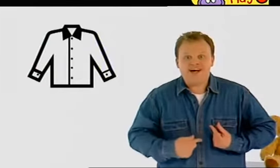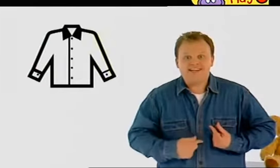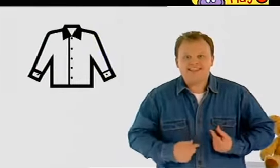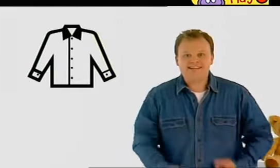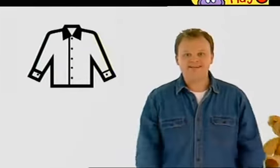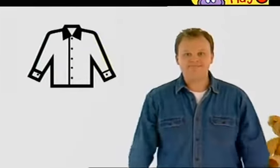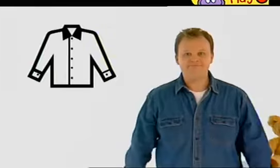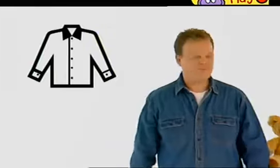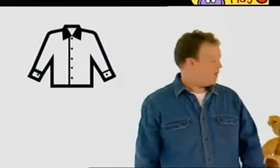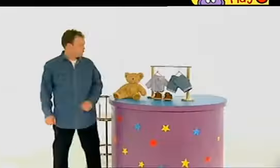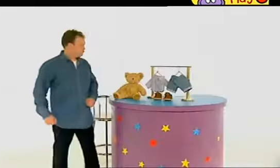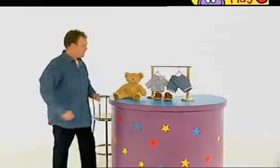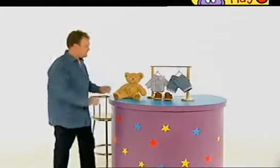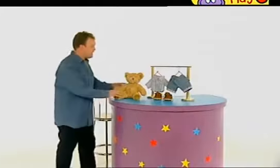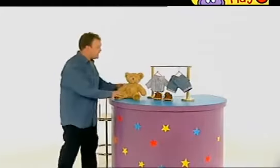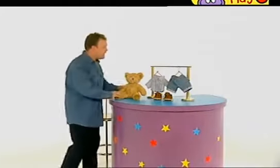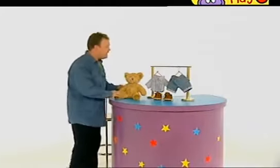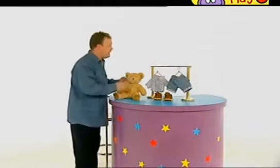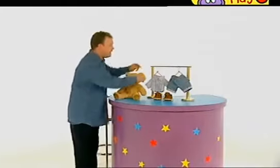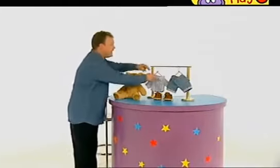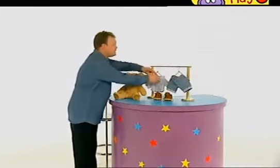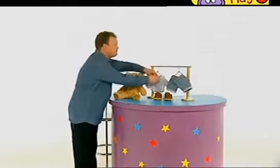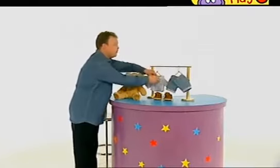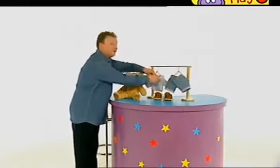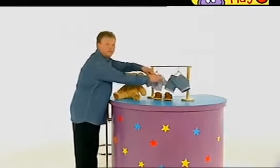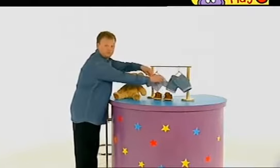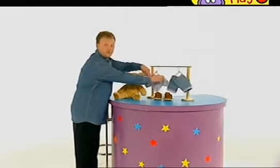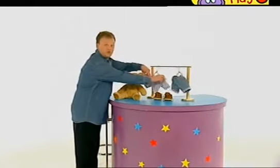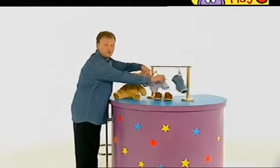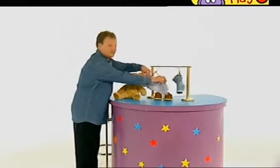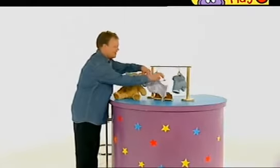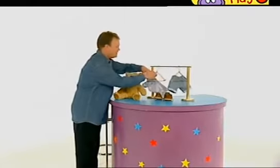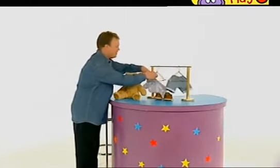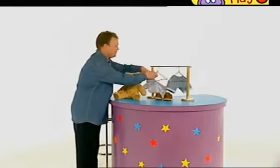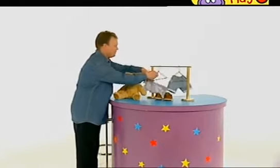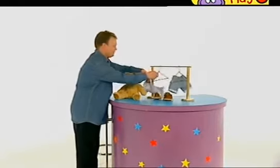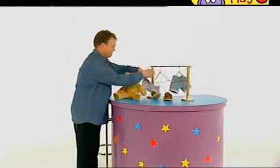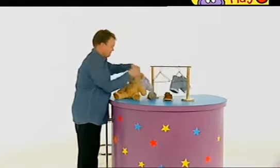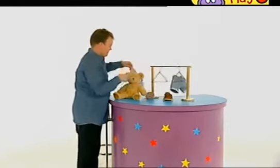Shirt. Right, Teddy, let's put your shirt on.